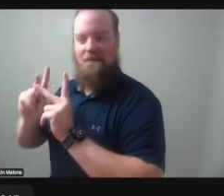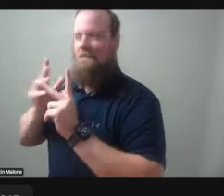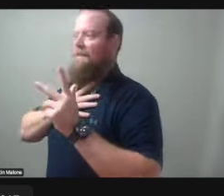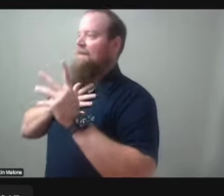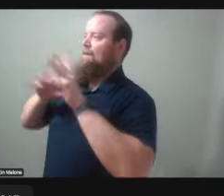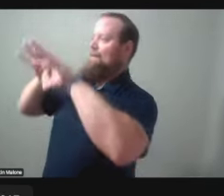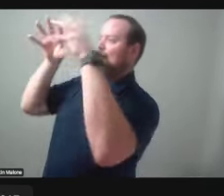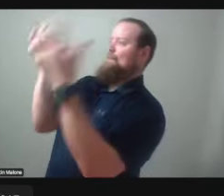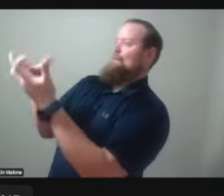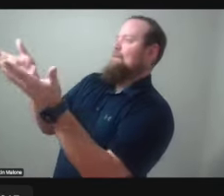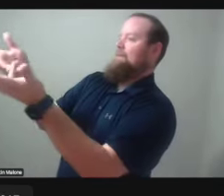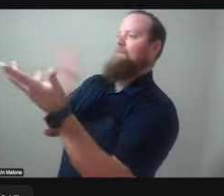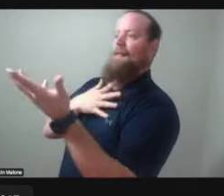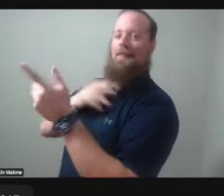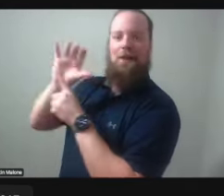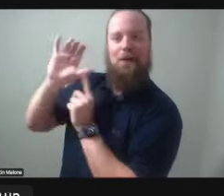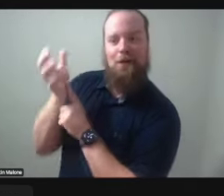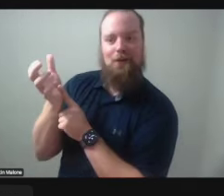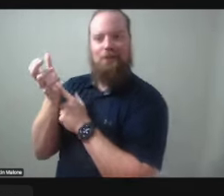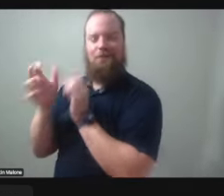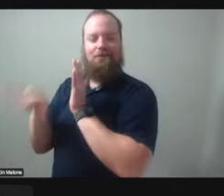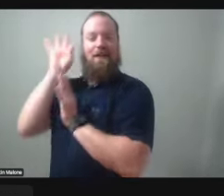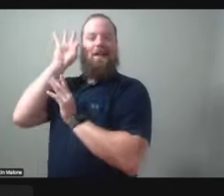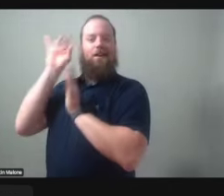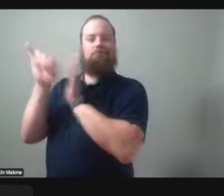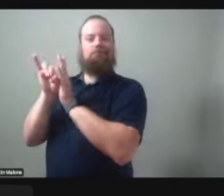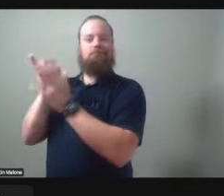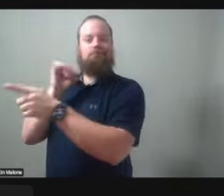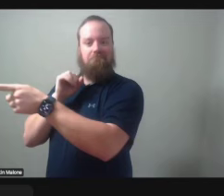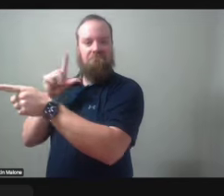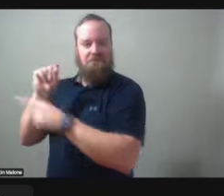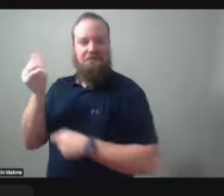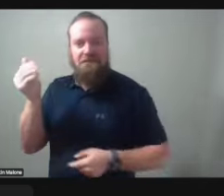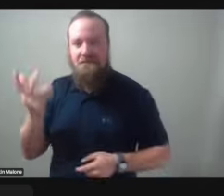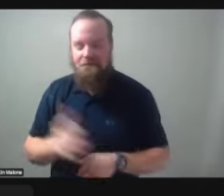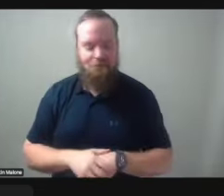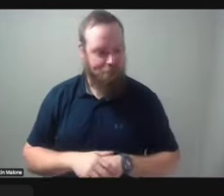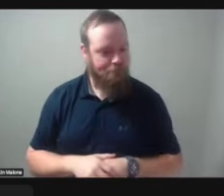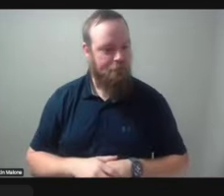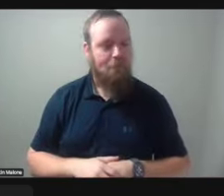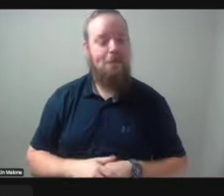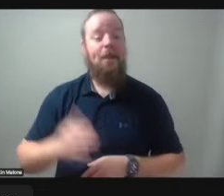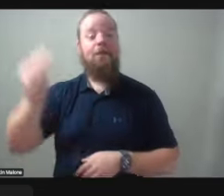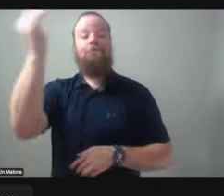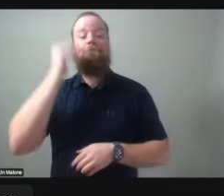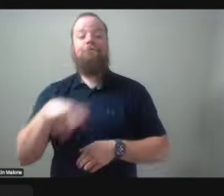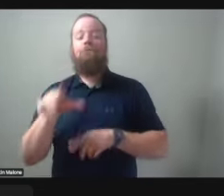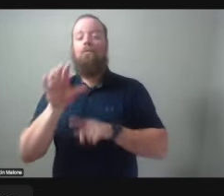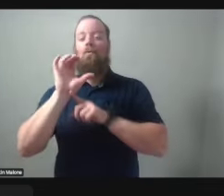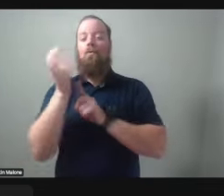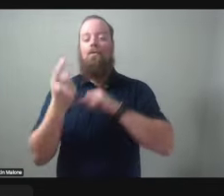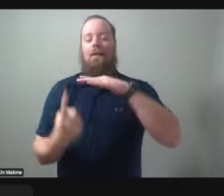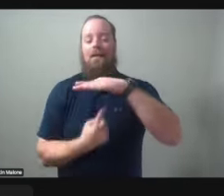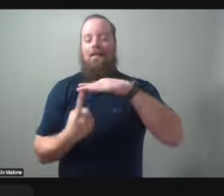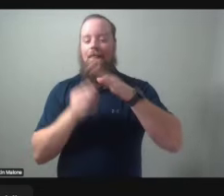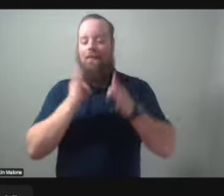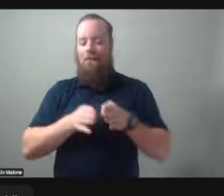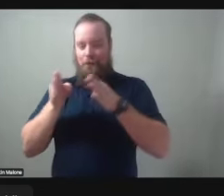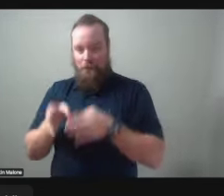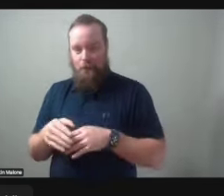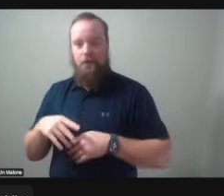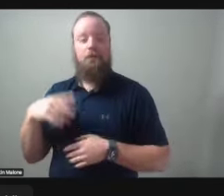was trying to straddle these two worlds. And it wasn't until I finally found my people within the deaf community in 2015